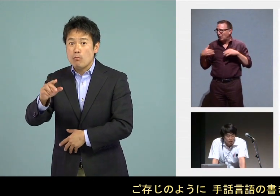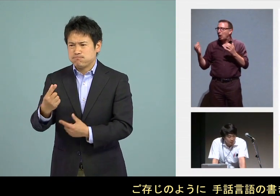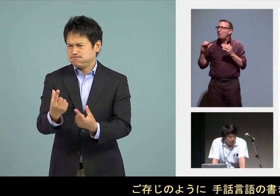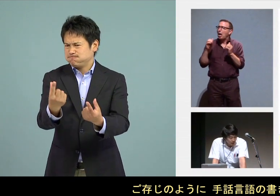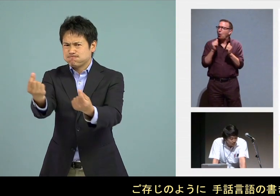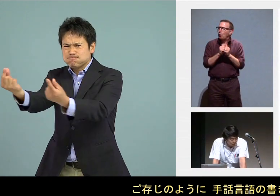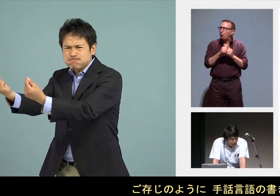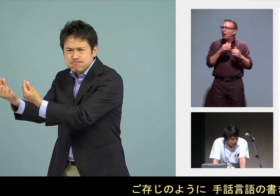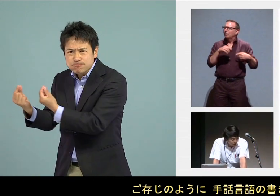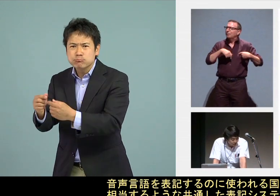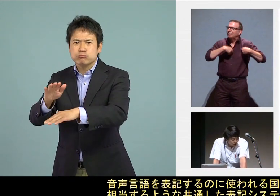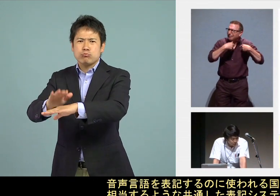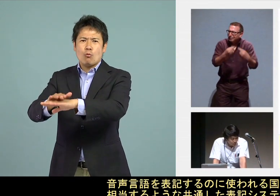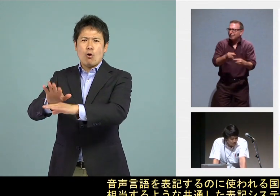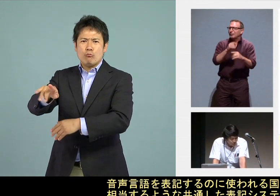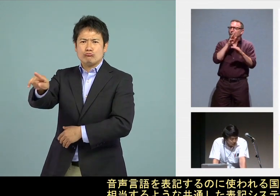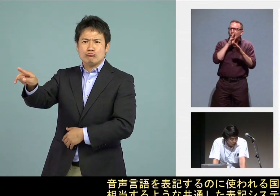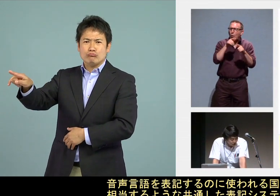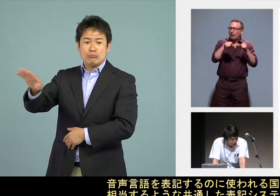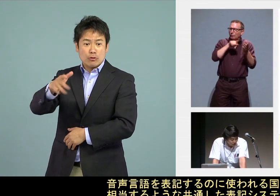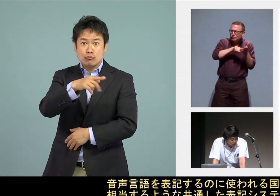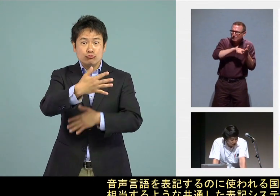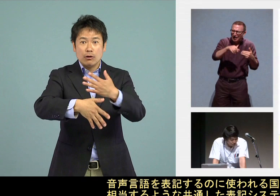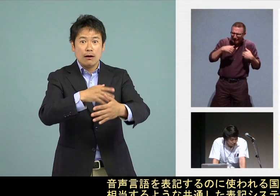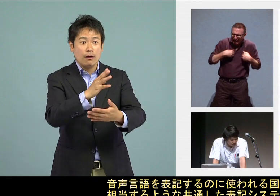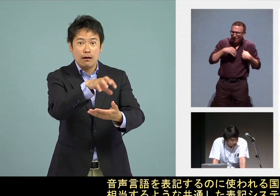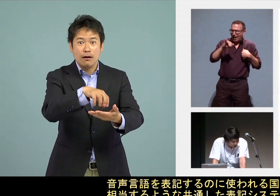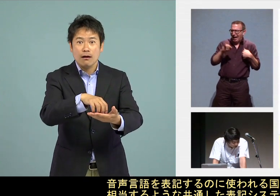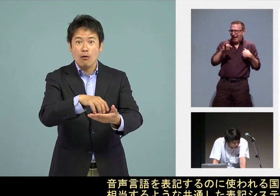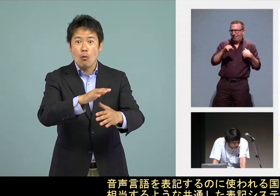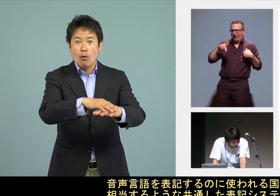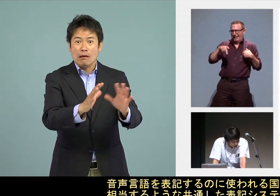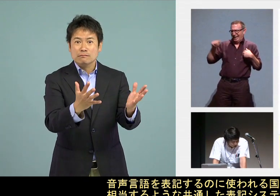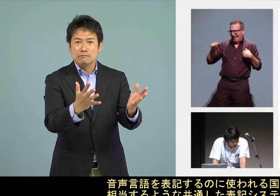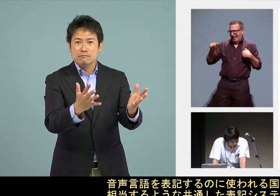international phonetic alphabet used